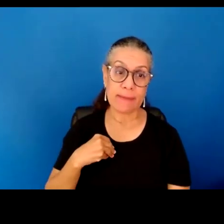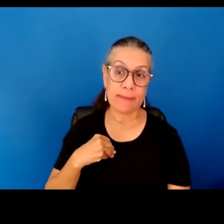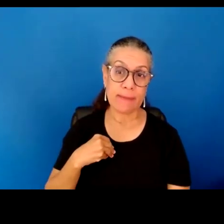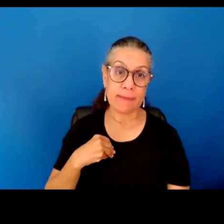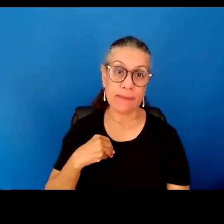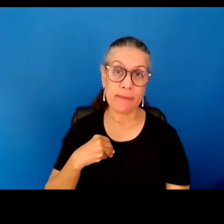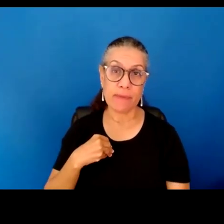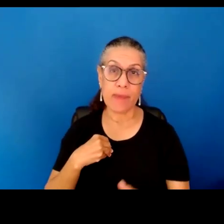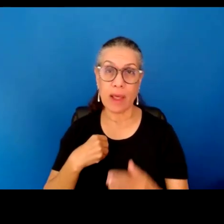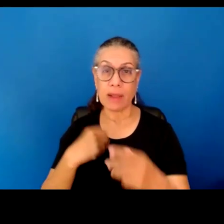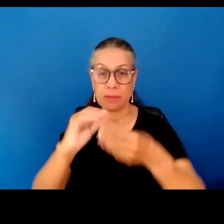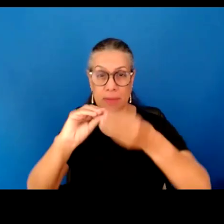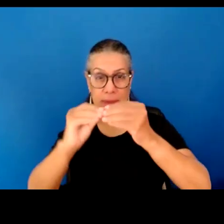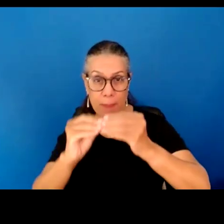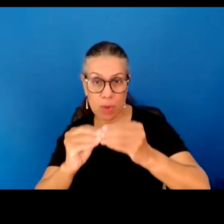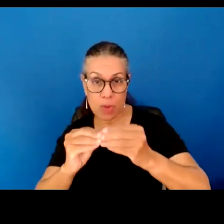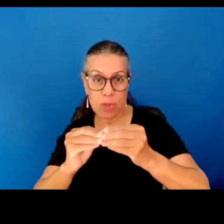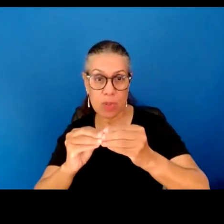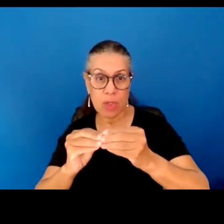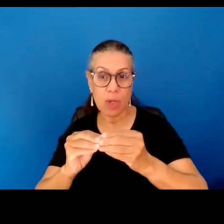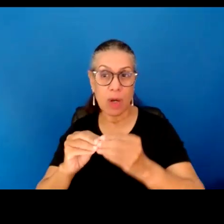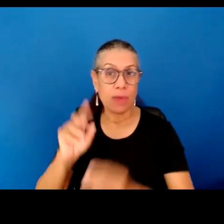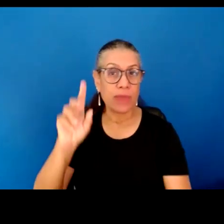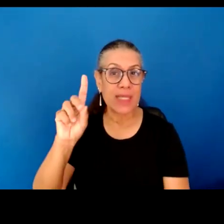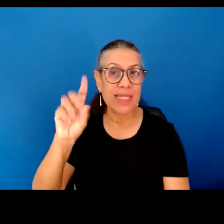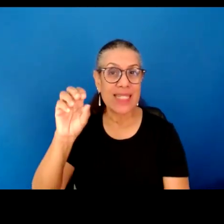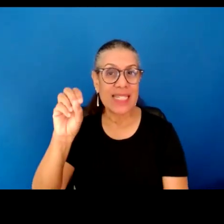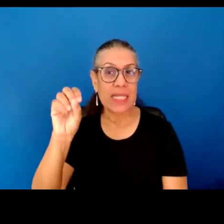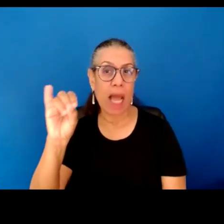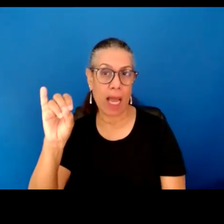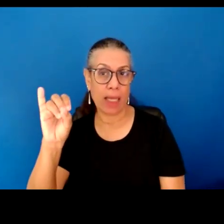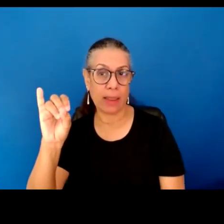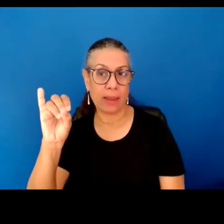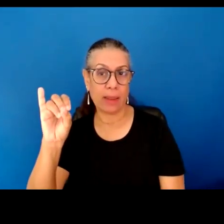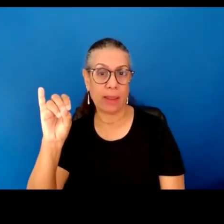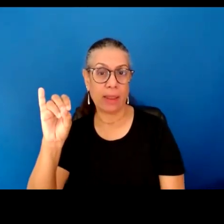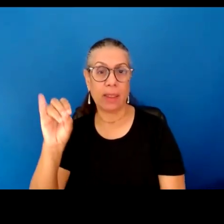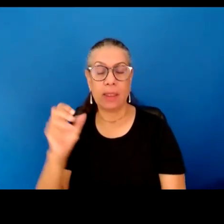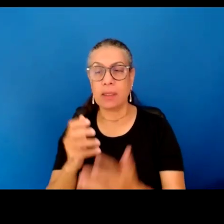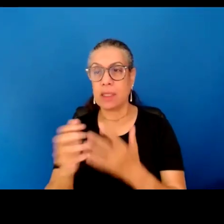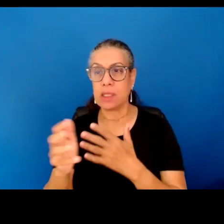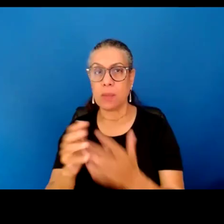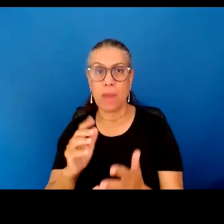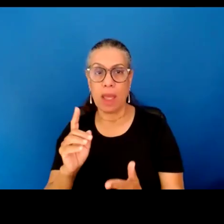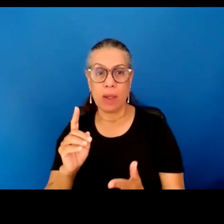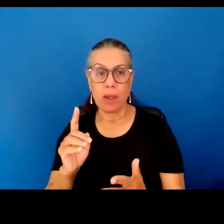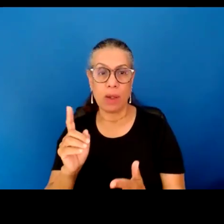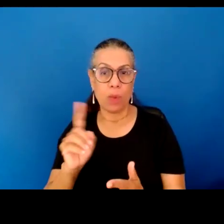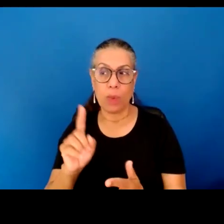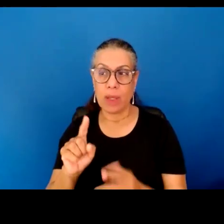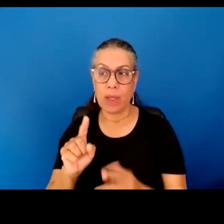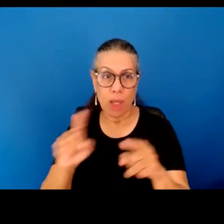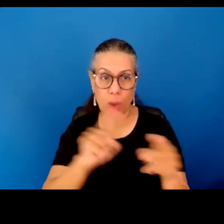the breakdown on the DEI criteria, regardless of where the federal government is